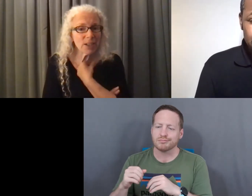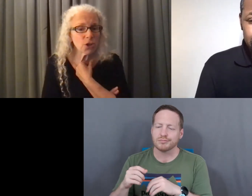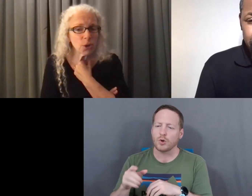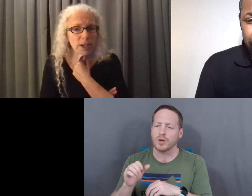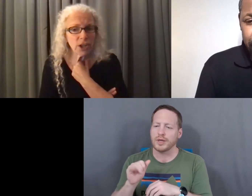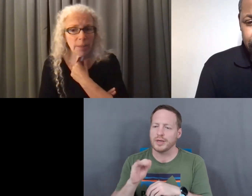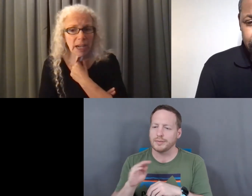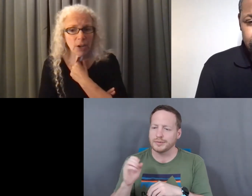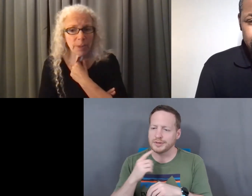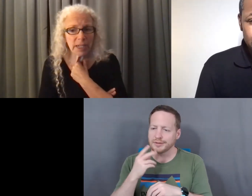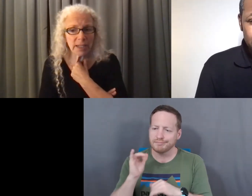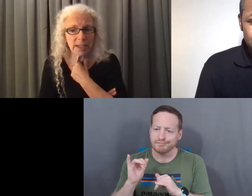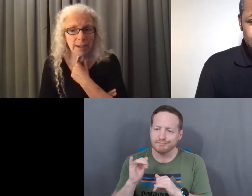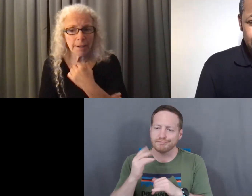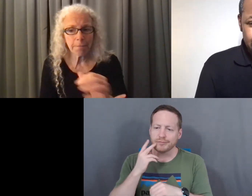your question, Amy? I hope it does.